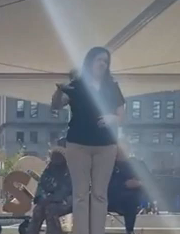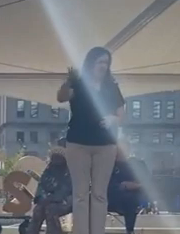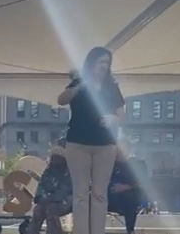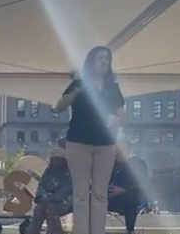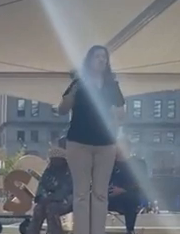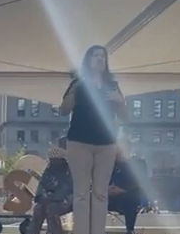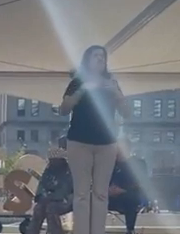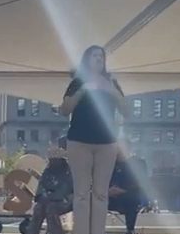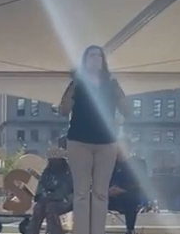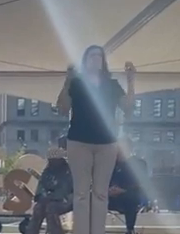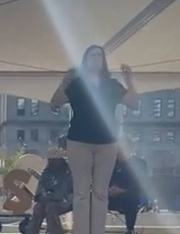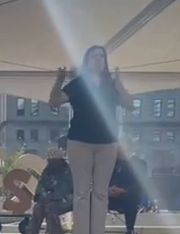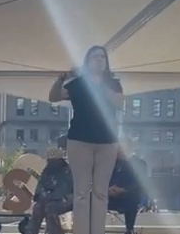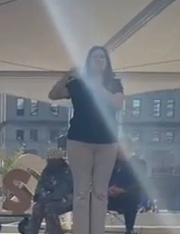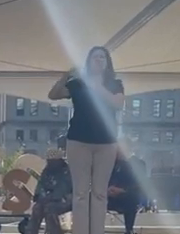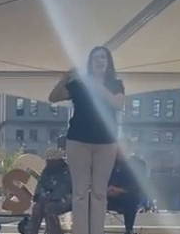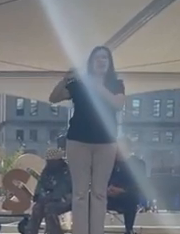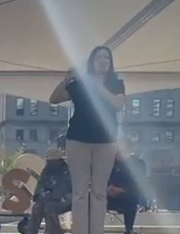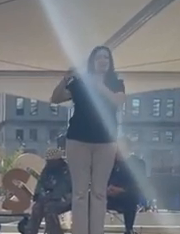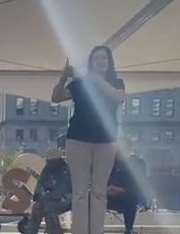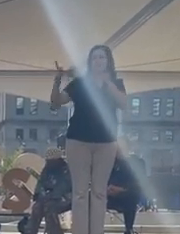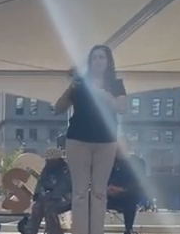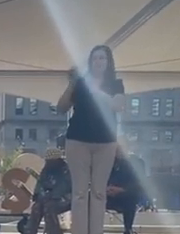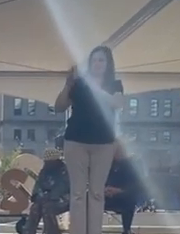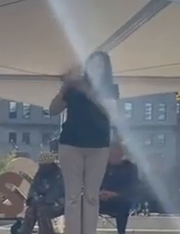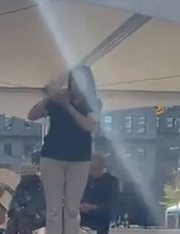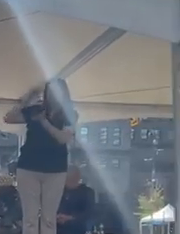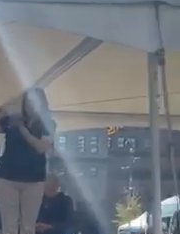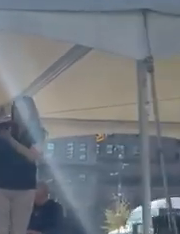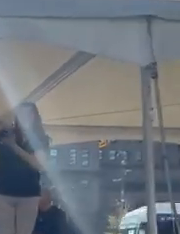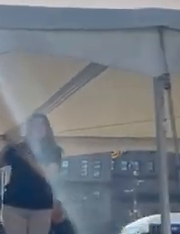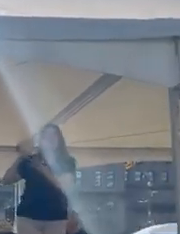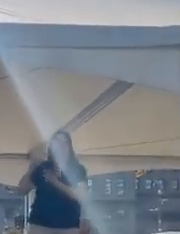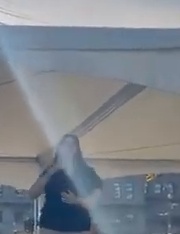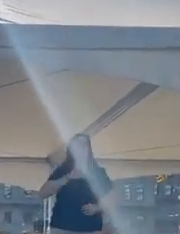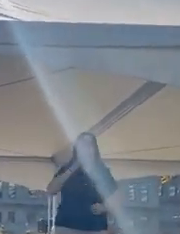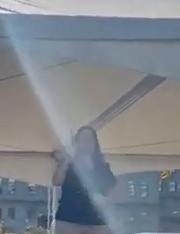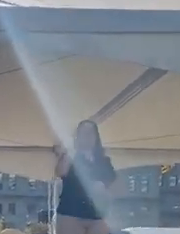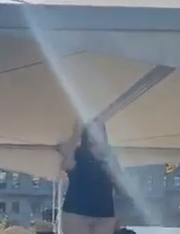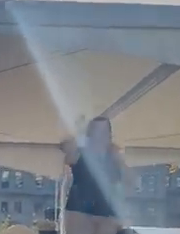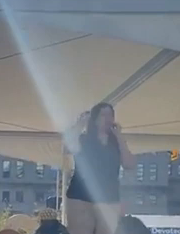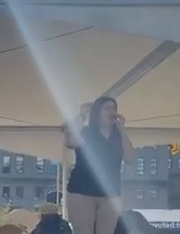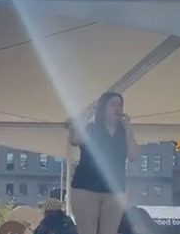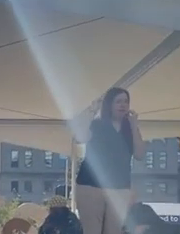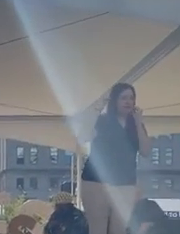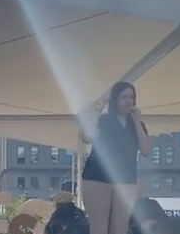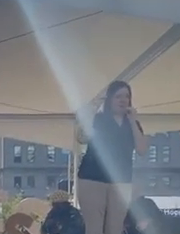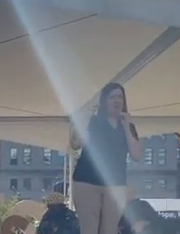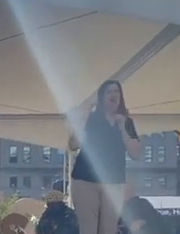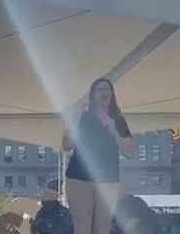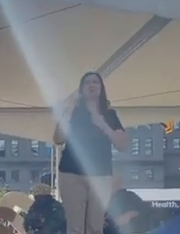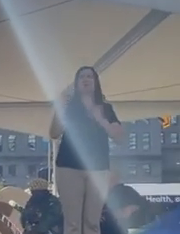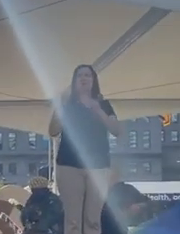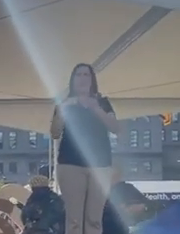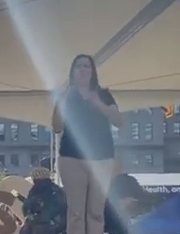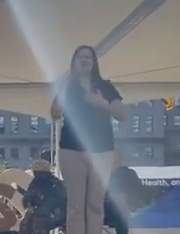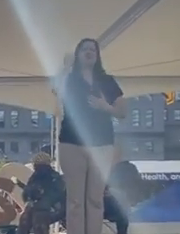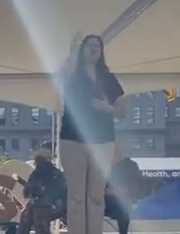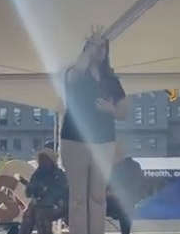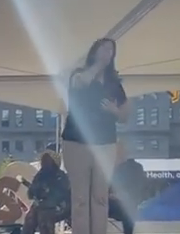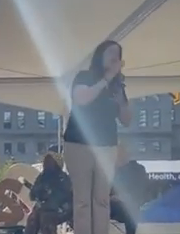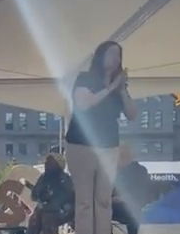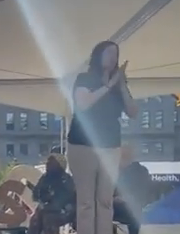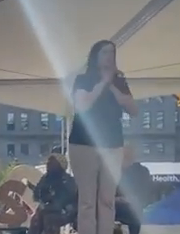there were no dance studios that I could train in, I had my mother who instilled in me the beauty and passion of